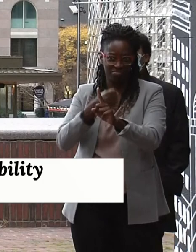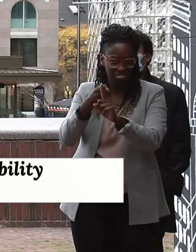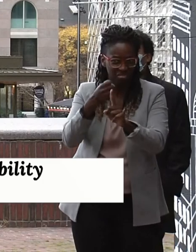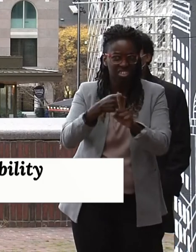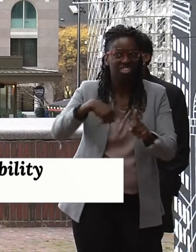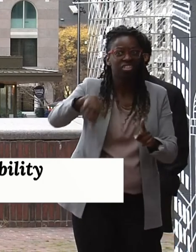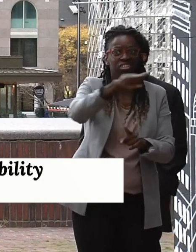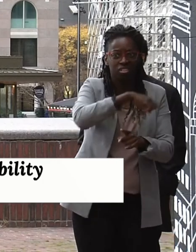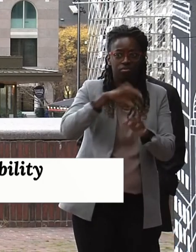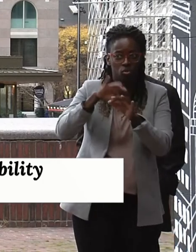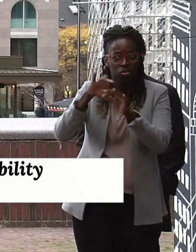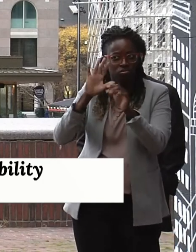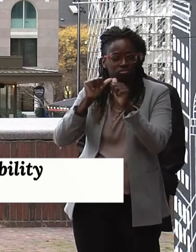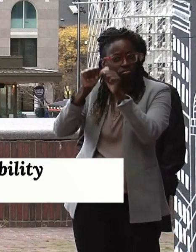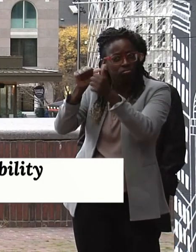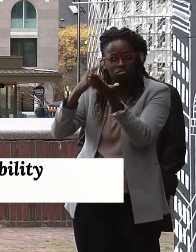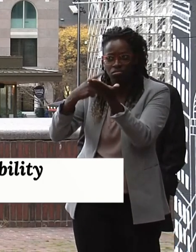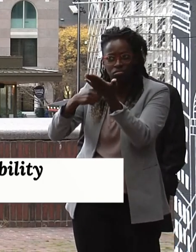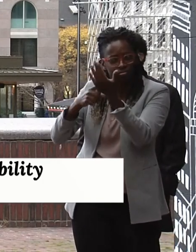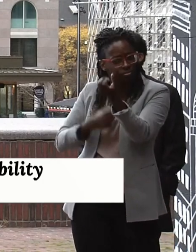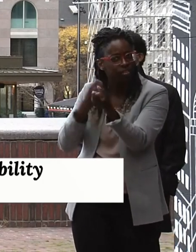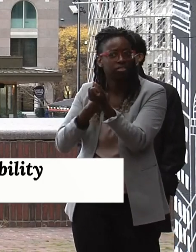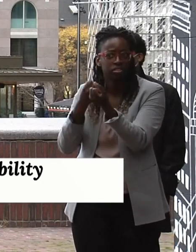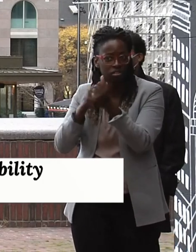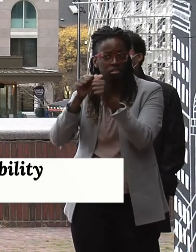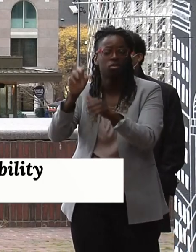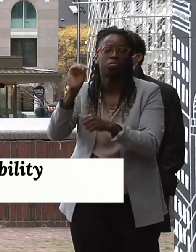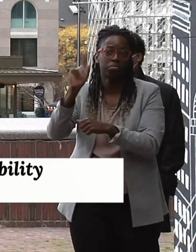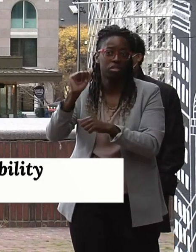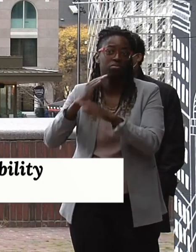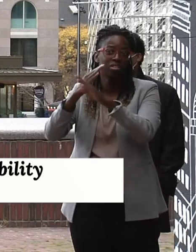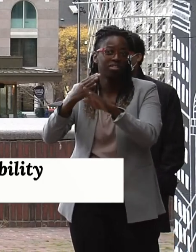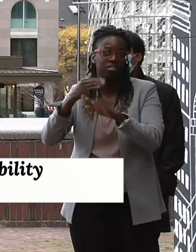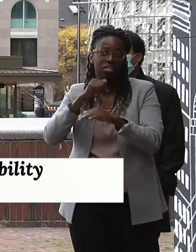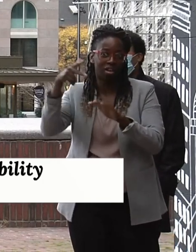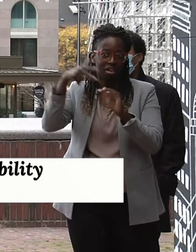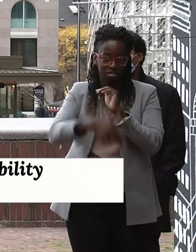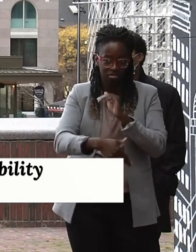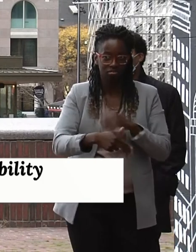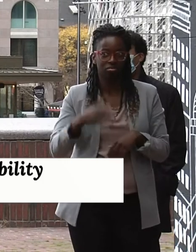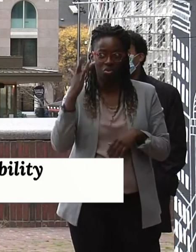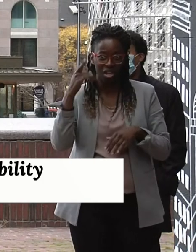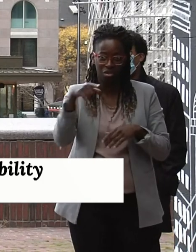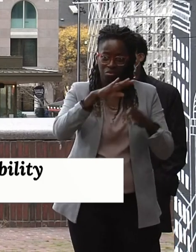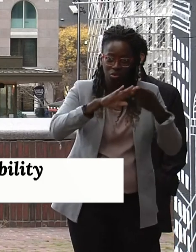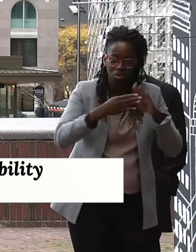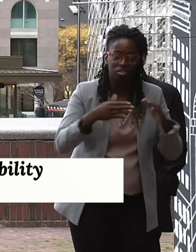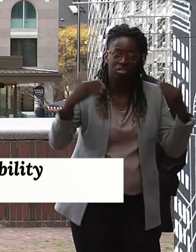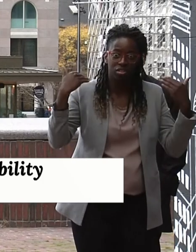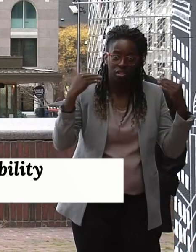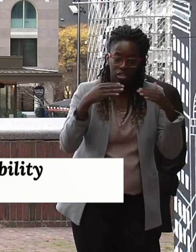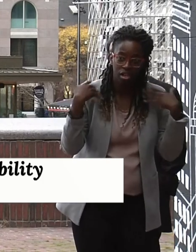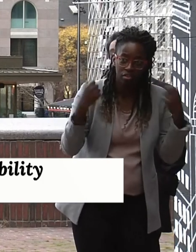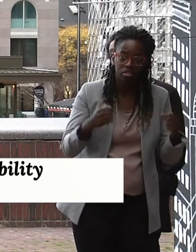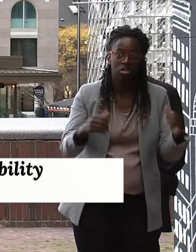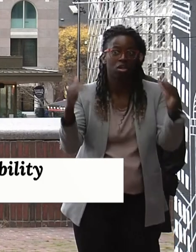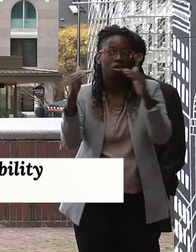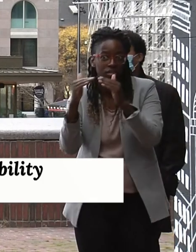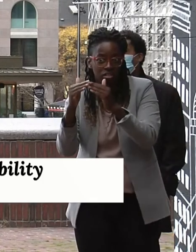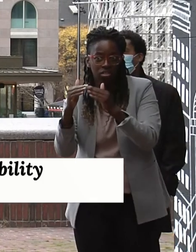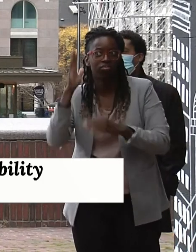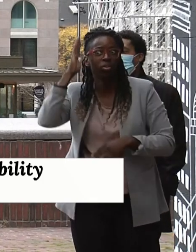health, the equity, and the future of Boston and the greater Boston communities. So I want to just be very clear on that. I have some